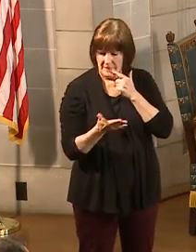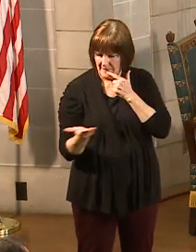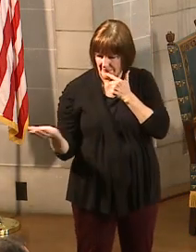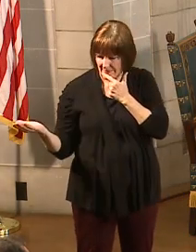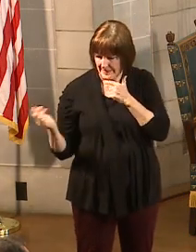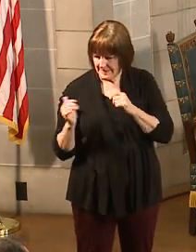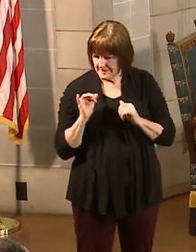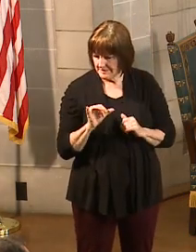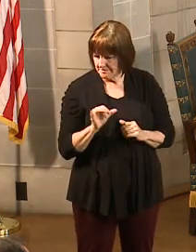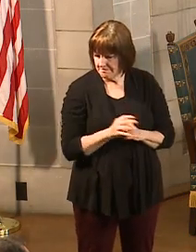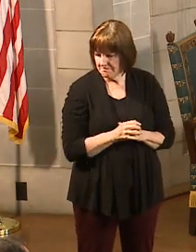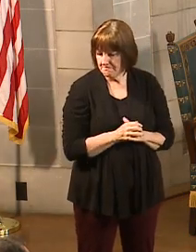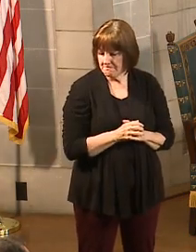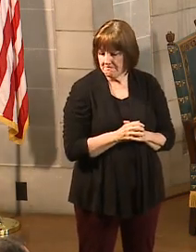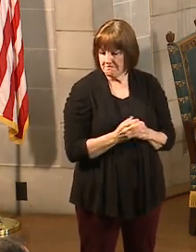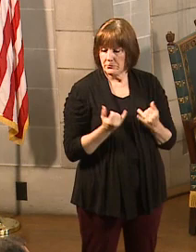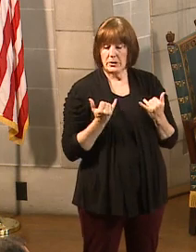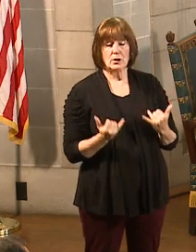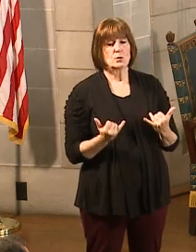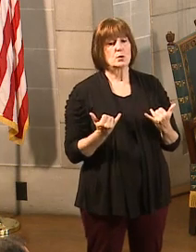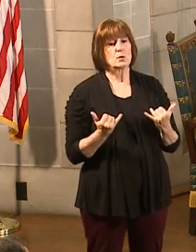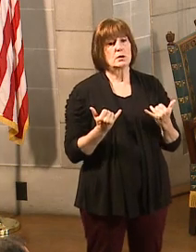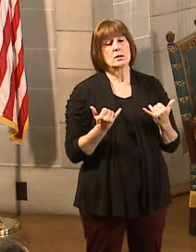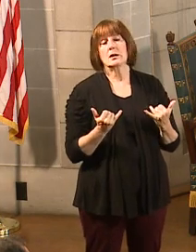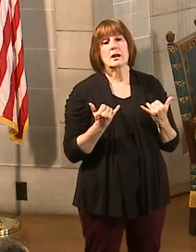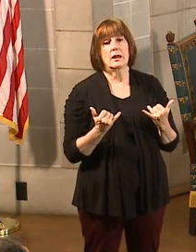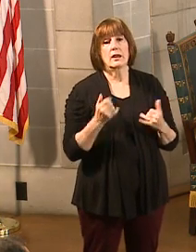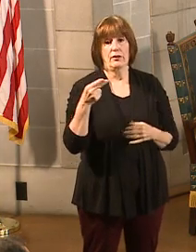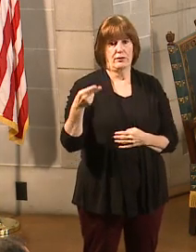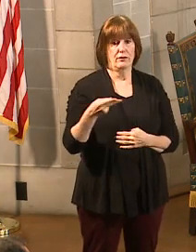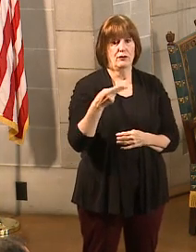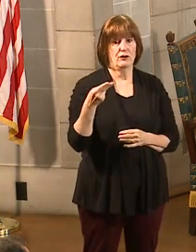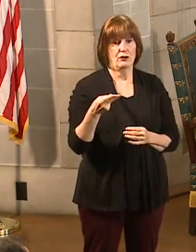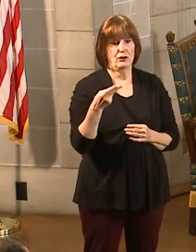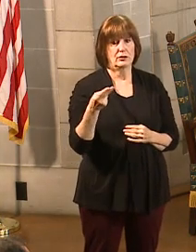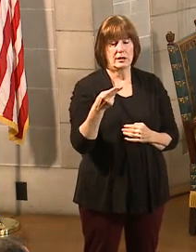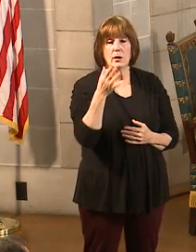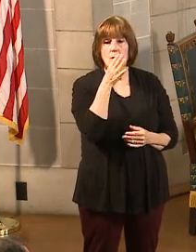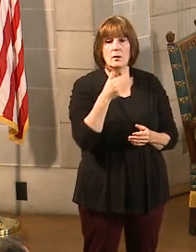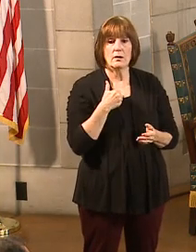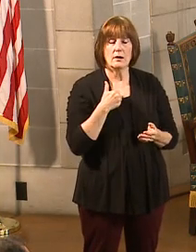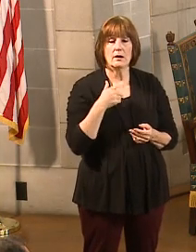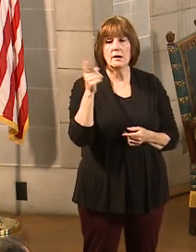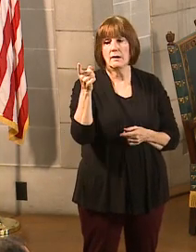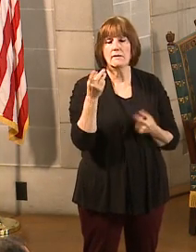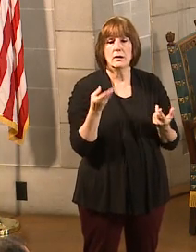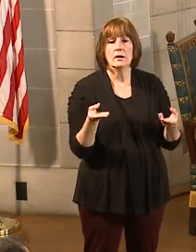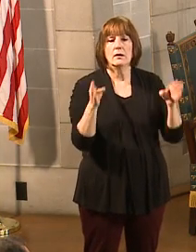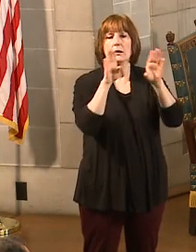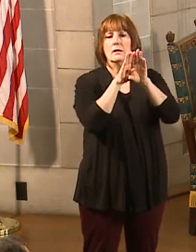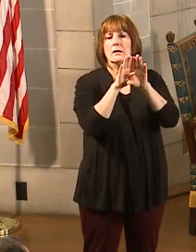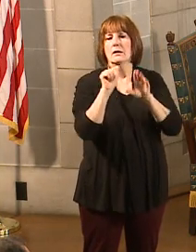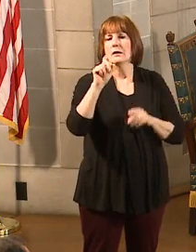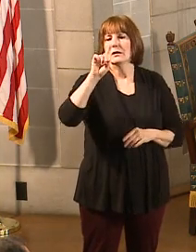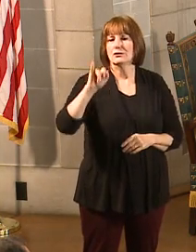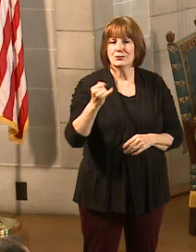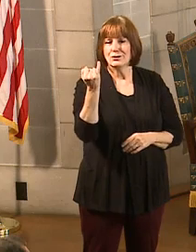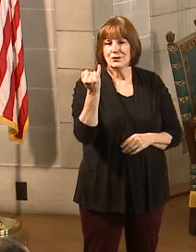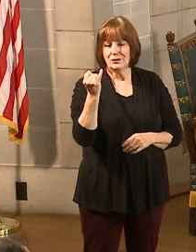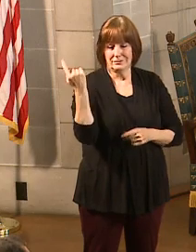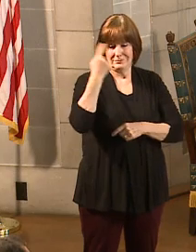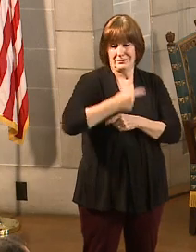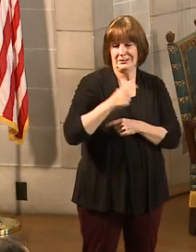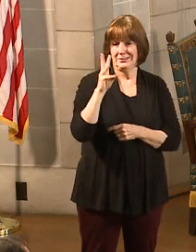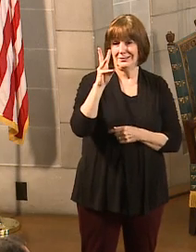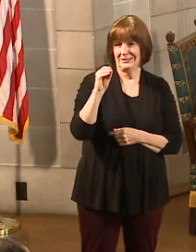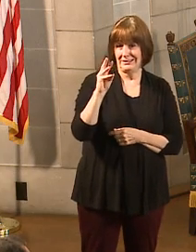things. Today is Thursday. I will have the sine die address that I make to the legislature. It's day 60 of the legislature,